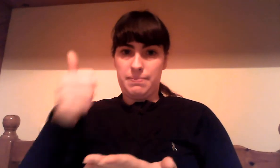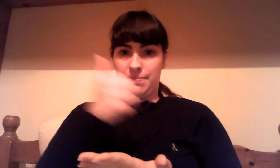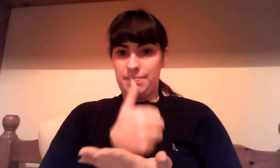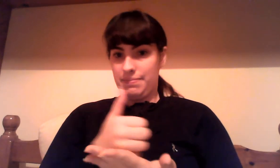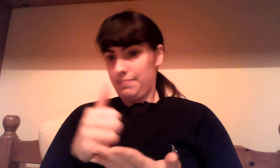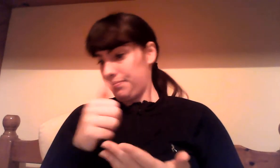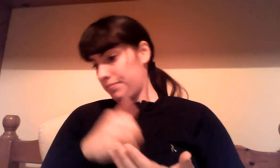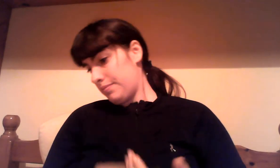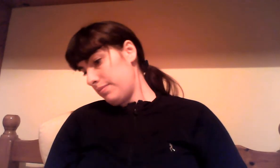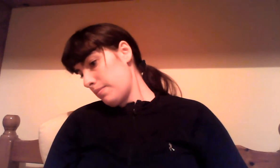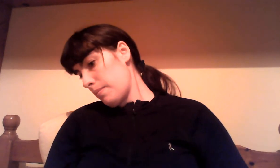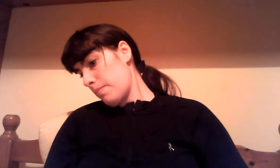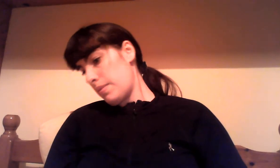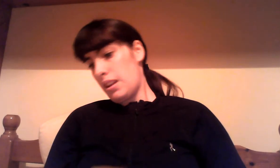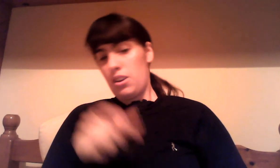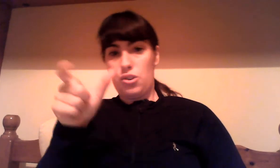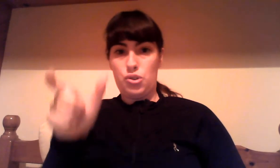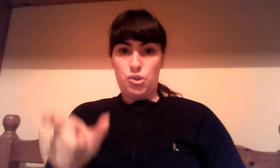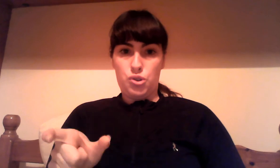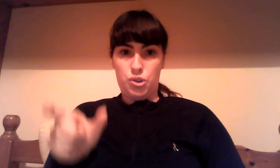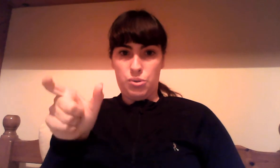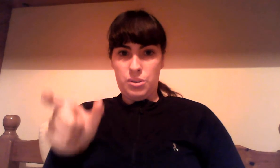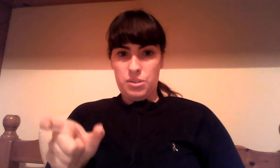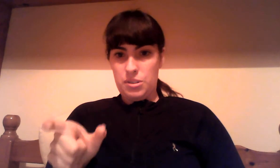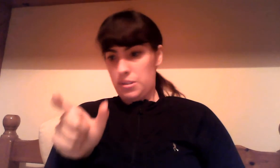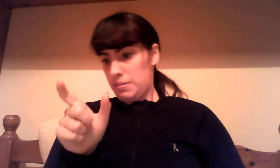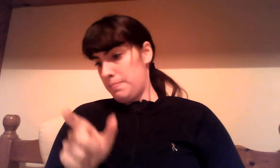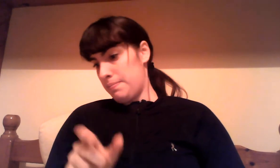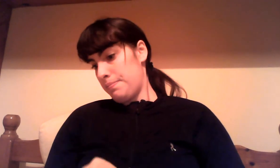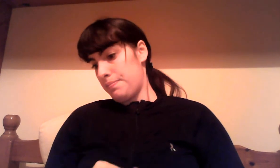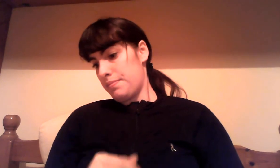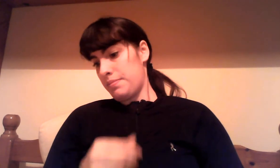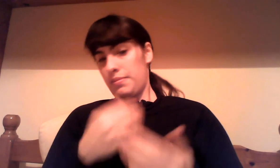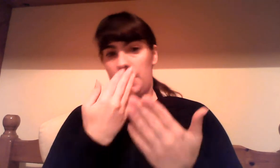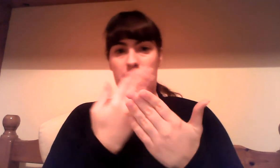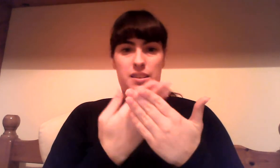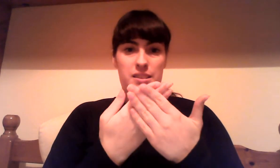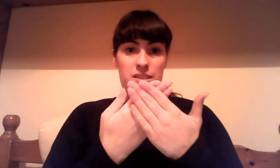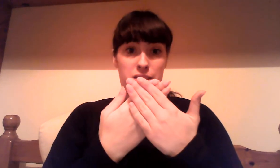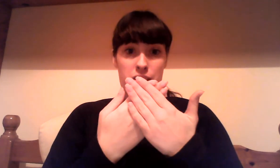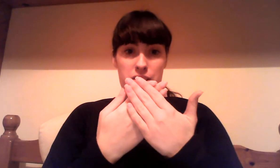students, study,